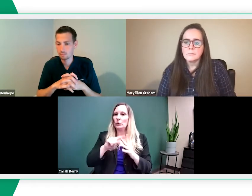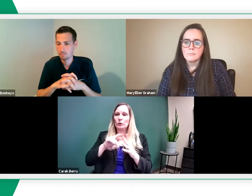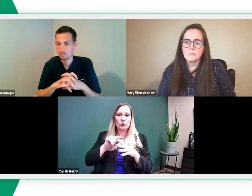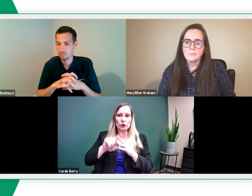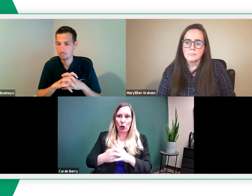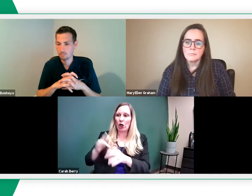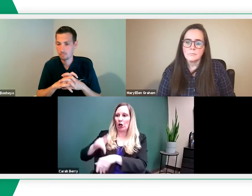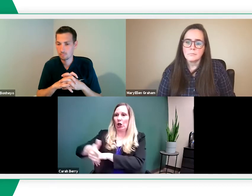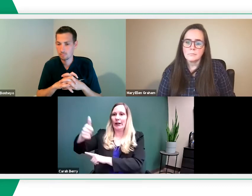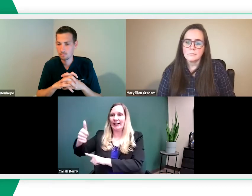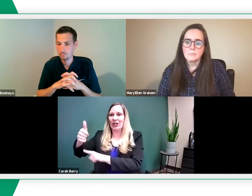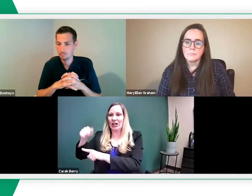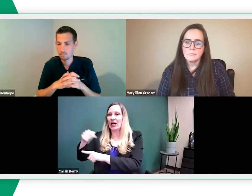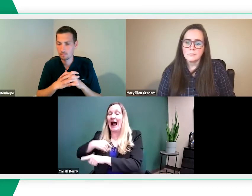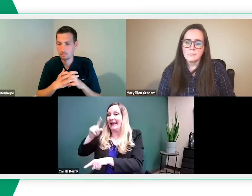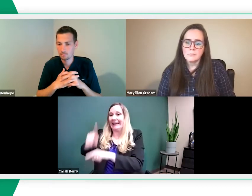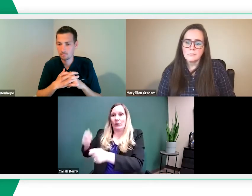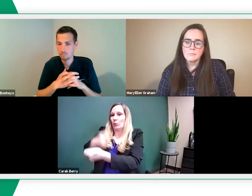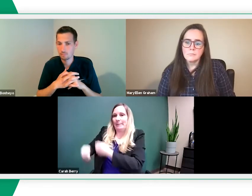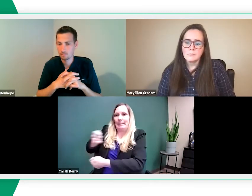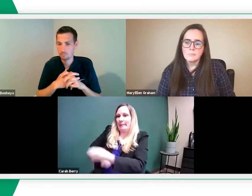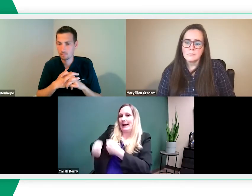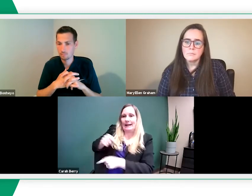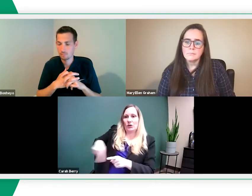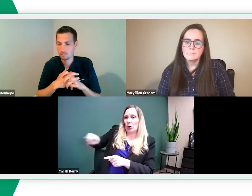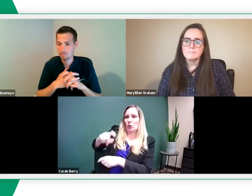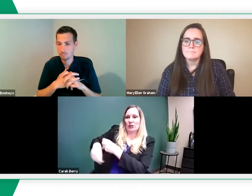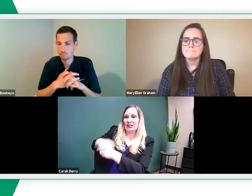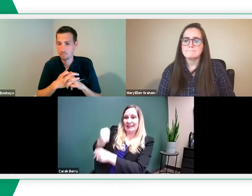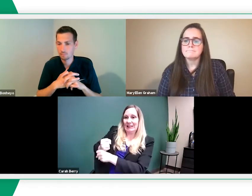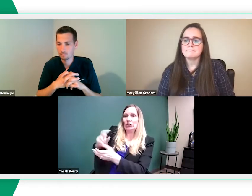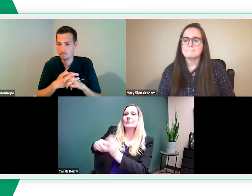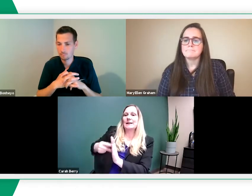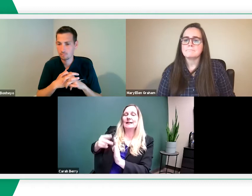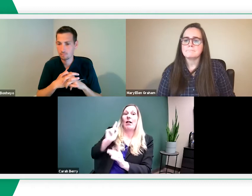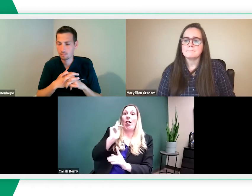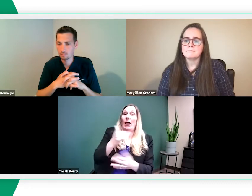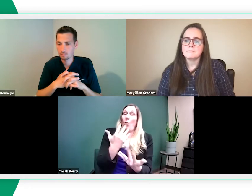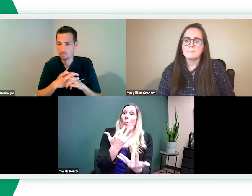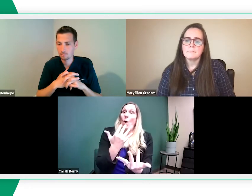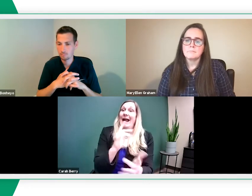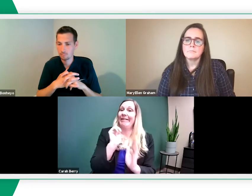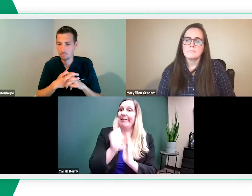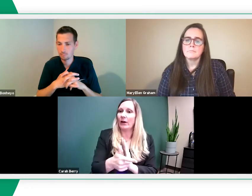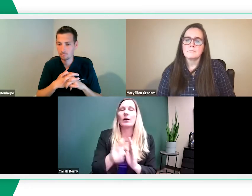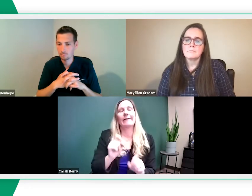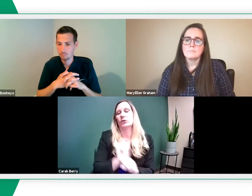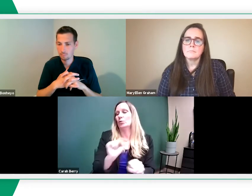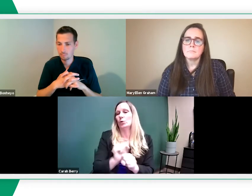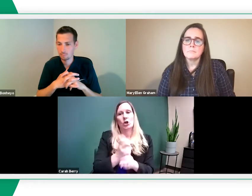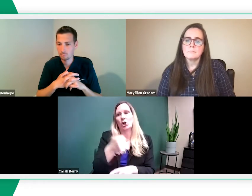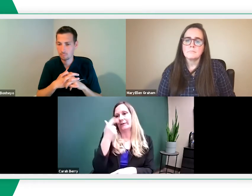investment. If you don't start early, I can't replace that time to put money away.